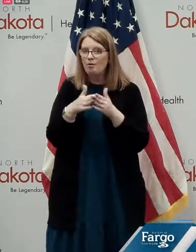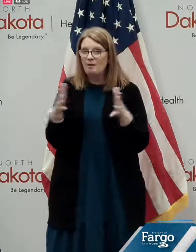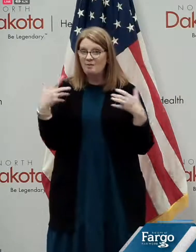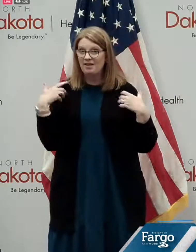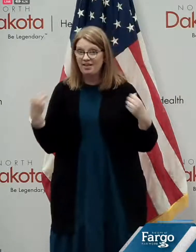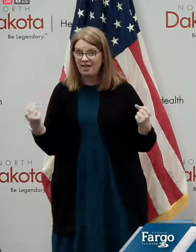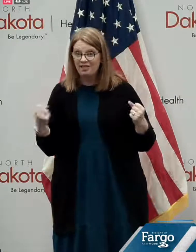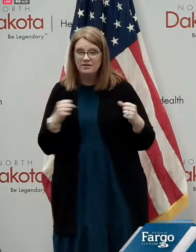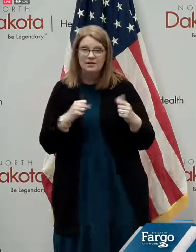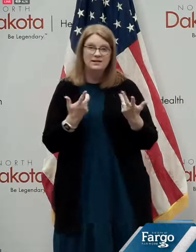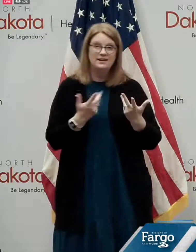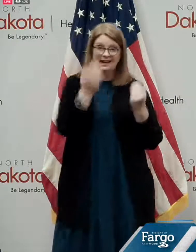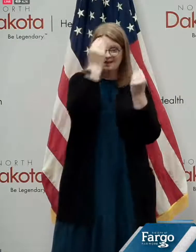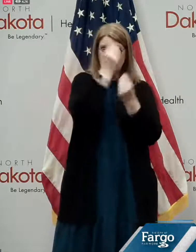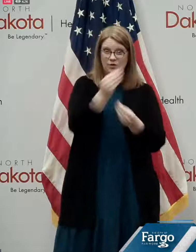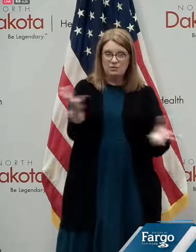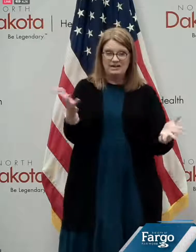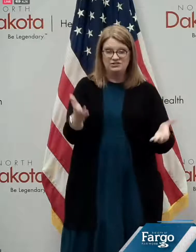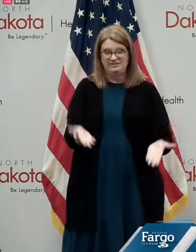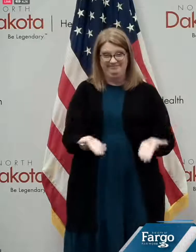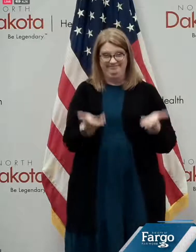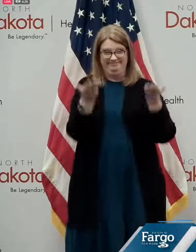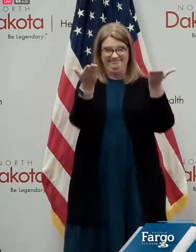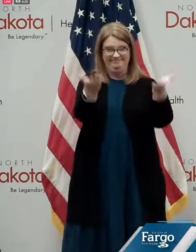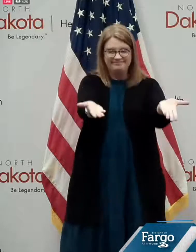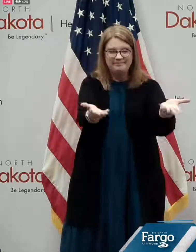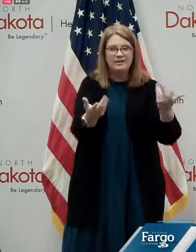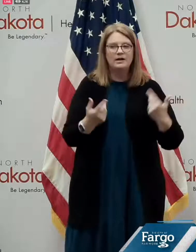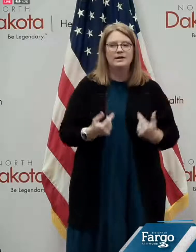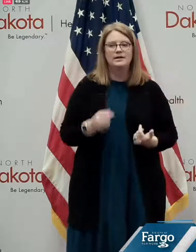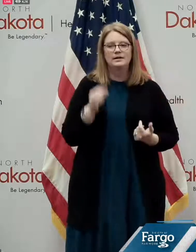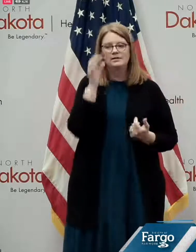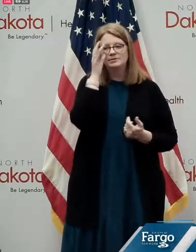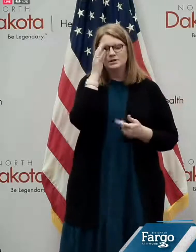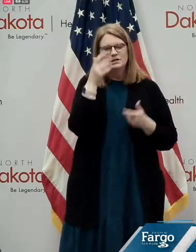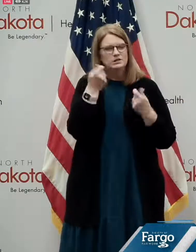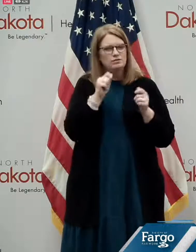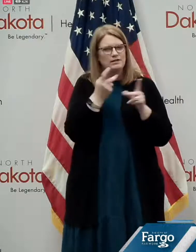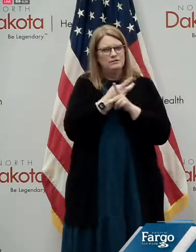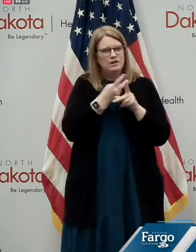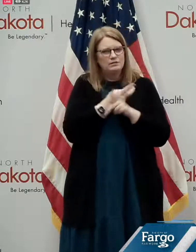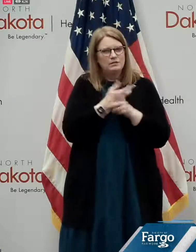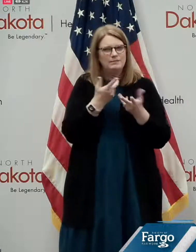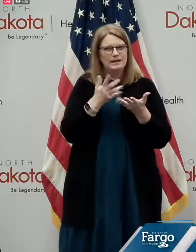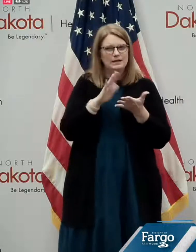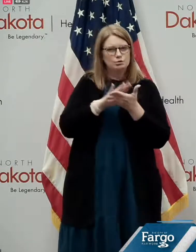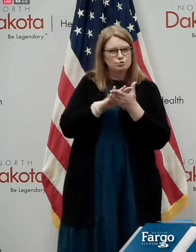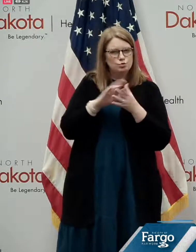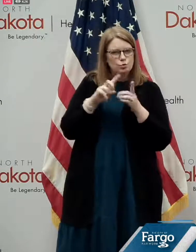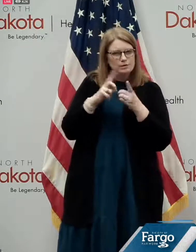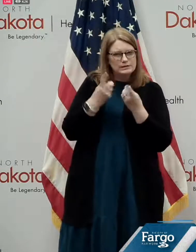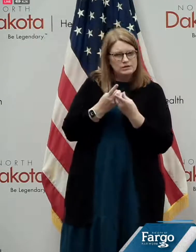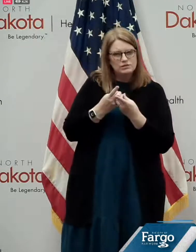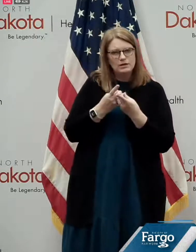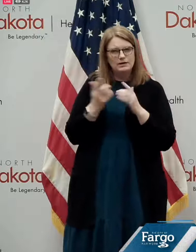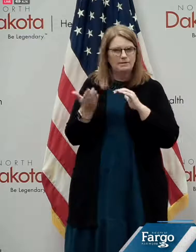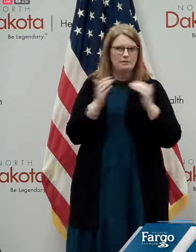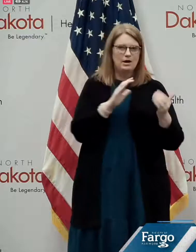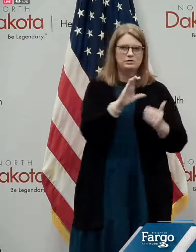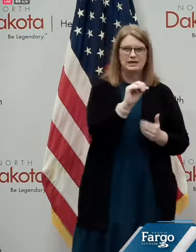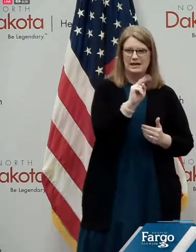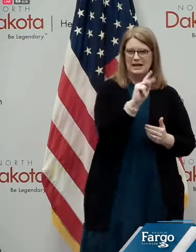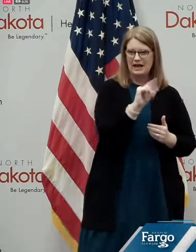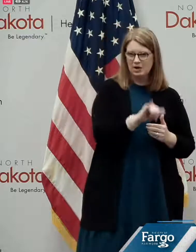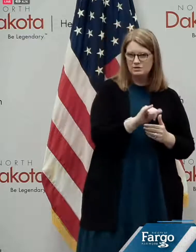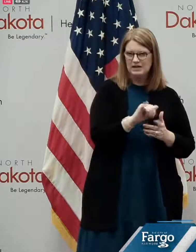getting information out, we're still exploring whether or not we can release a number of actives by school district as opposed to by county. That might